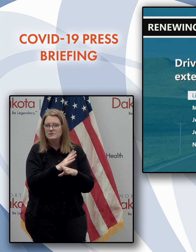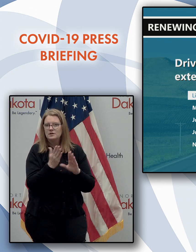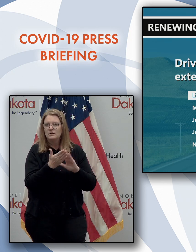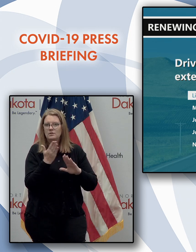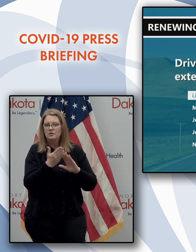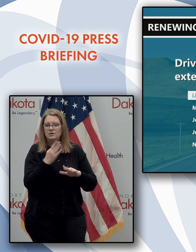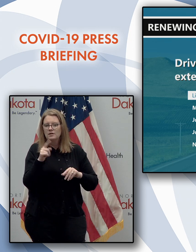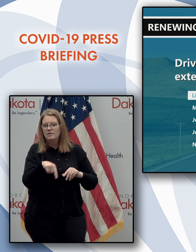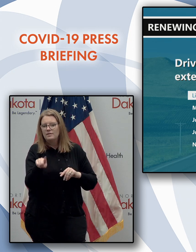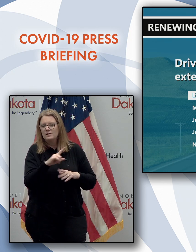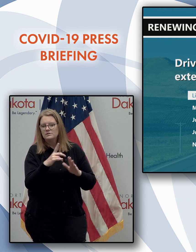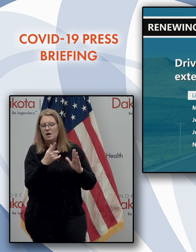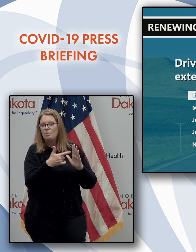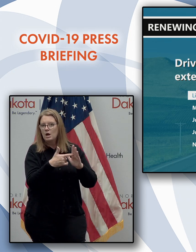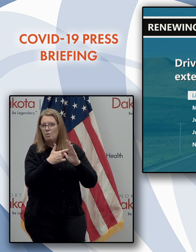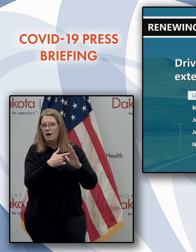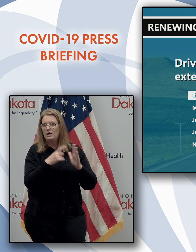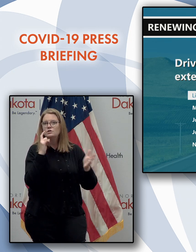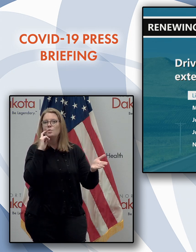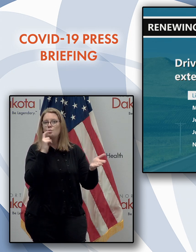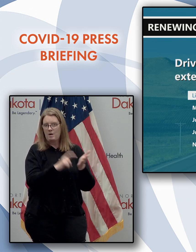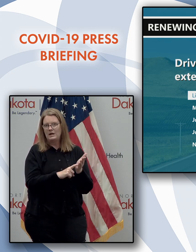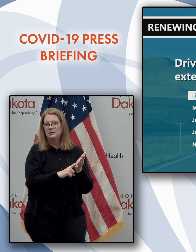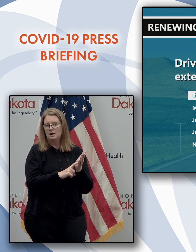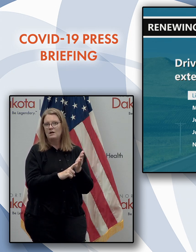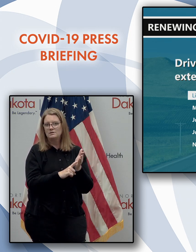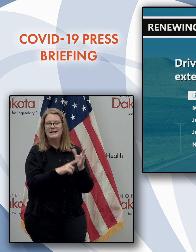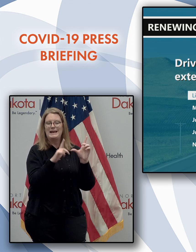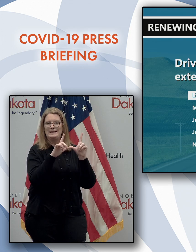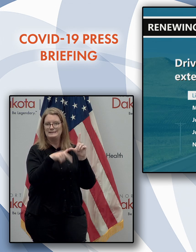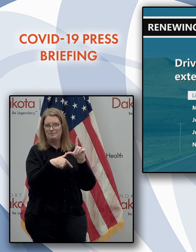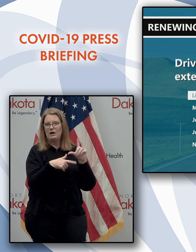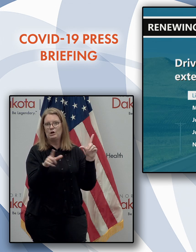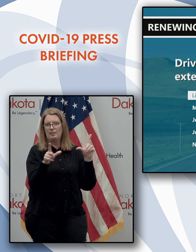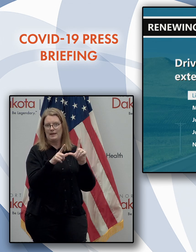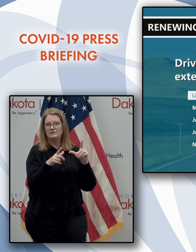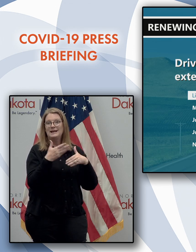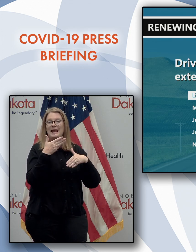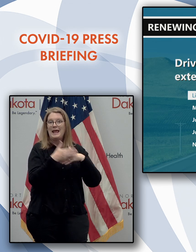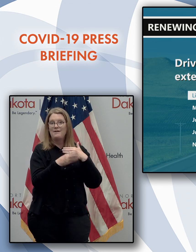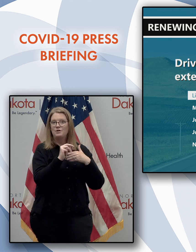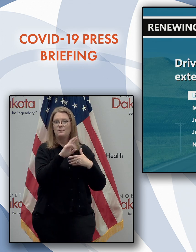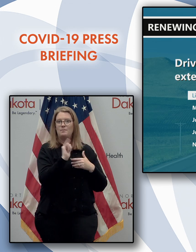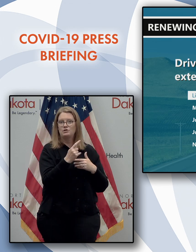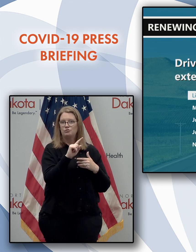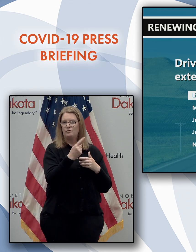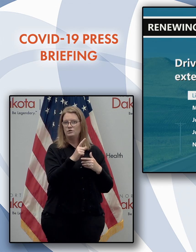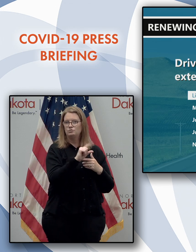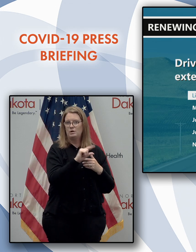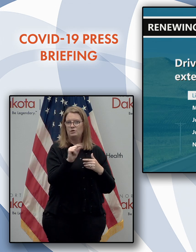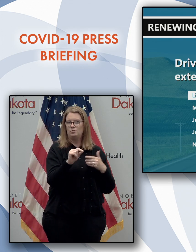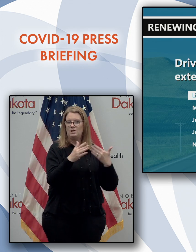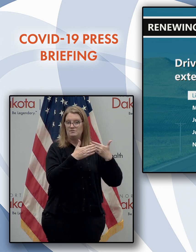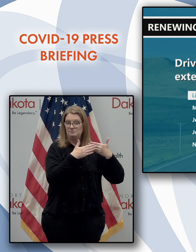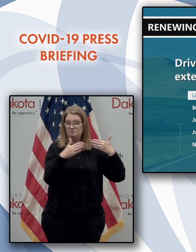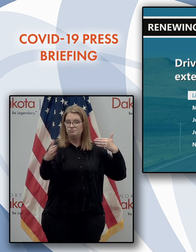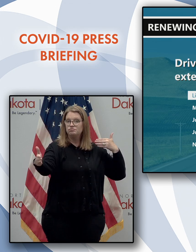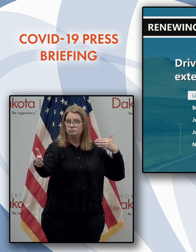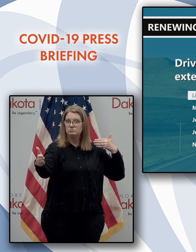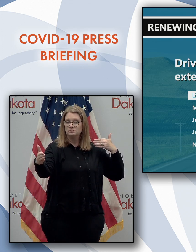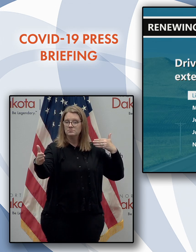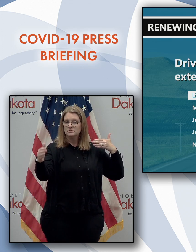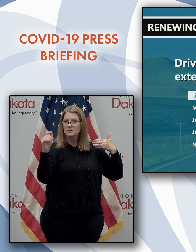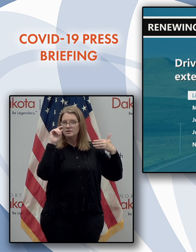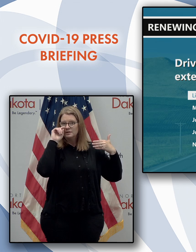are required to recognize a North Dakota driver's license that expired after March 1st, 2020, or a license that